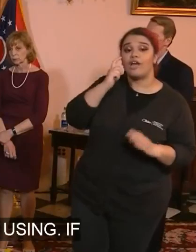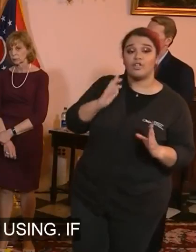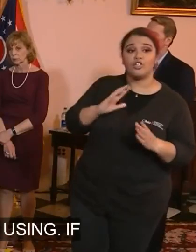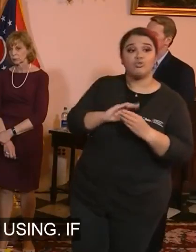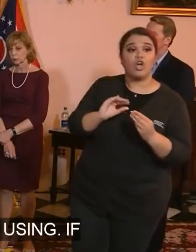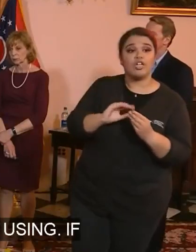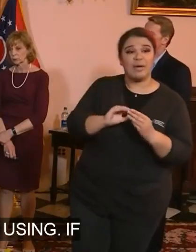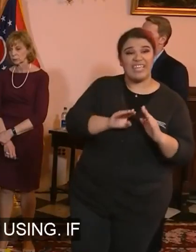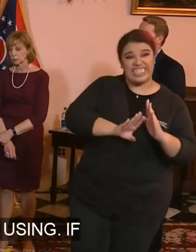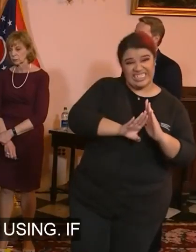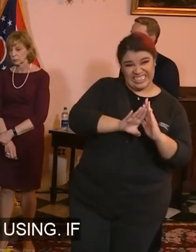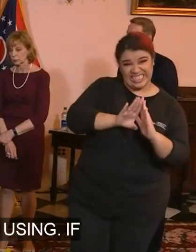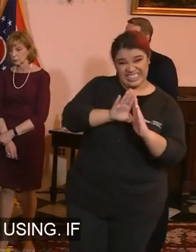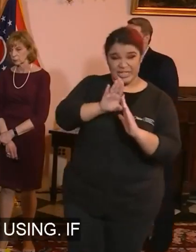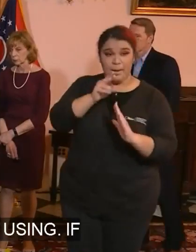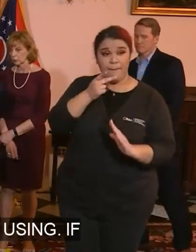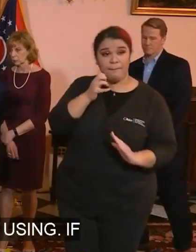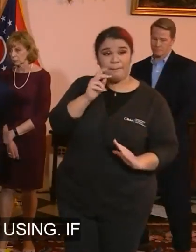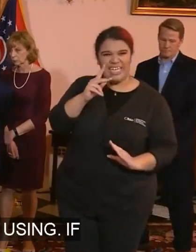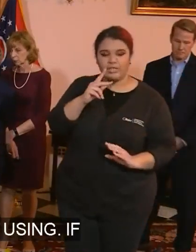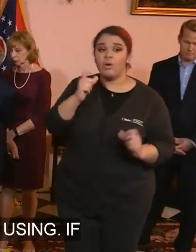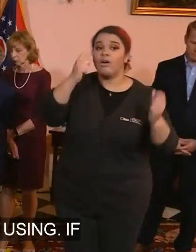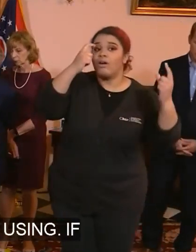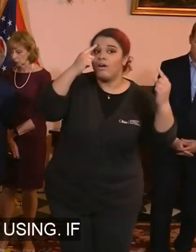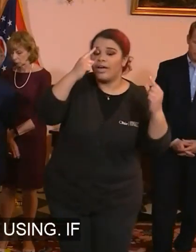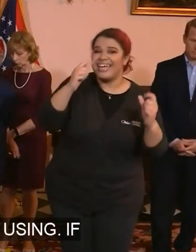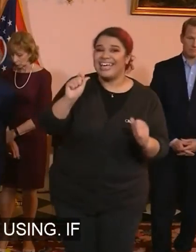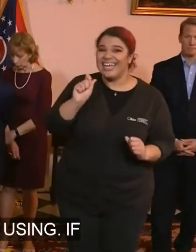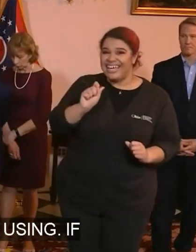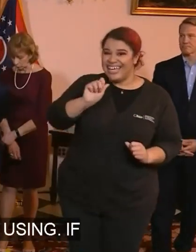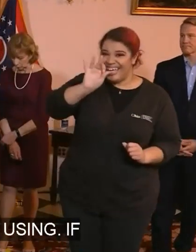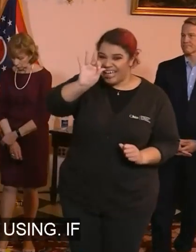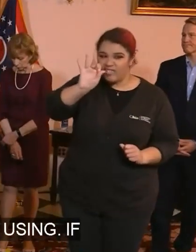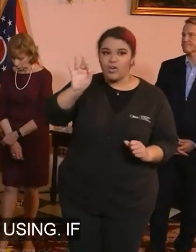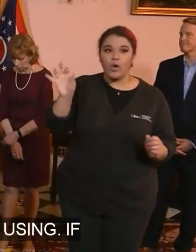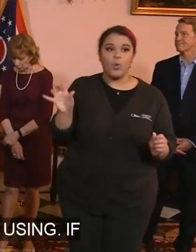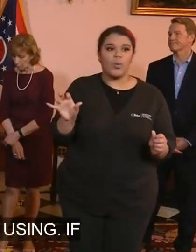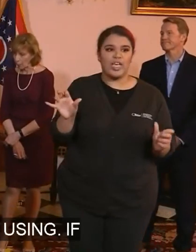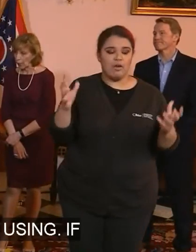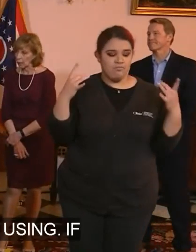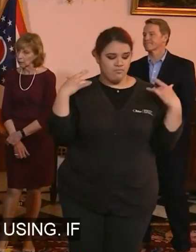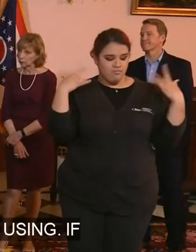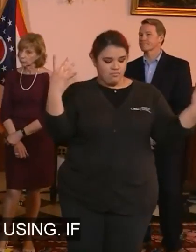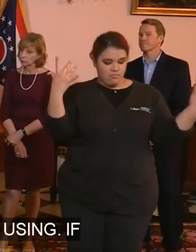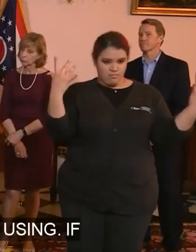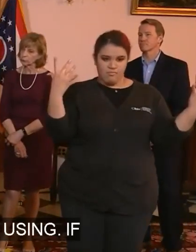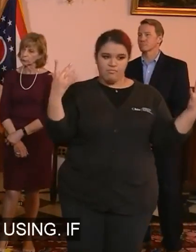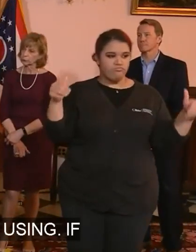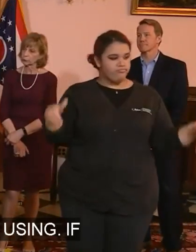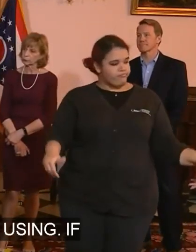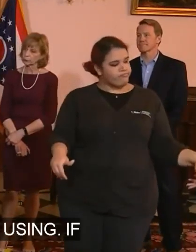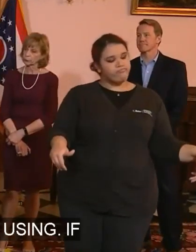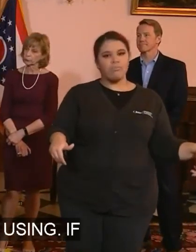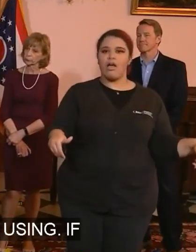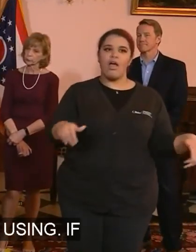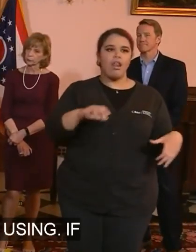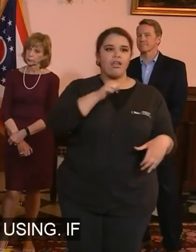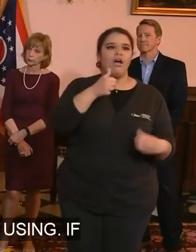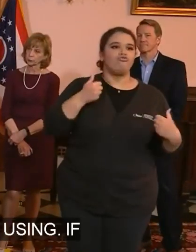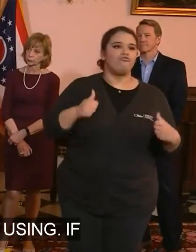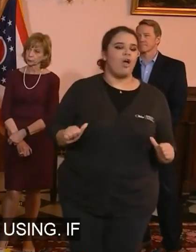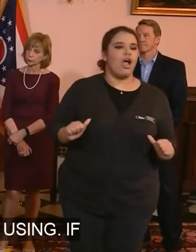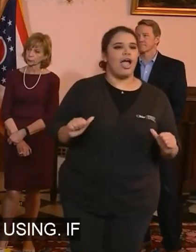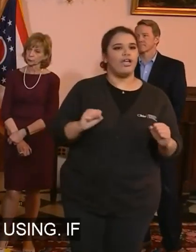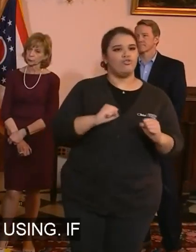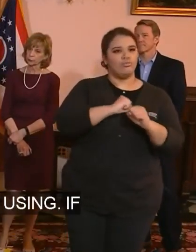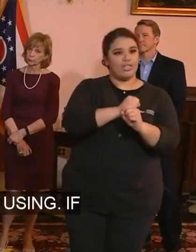time. If we had done nothing as a country, and again, we're blessed enough if we all take the actions we're being asked to take to try to not